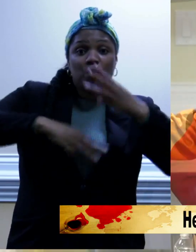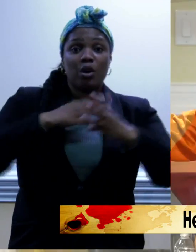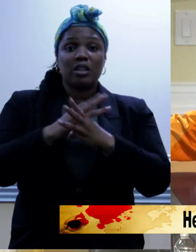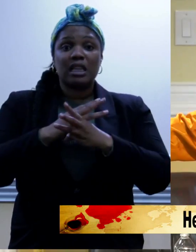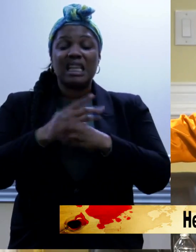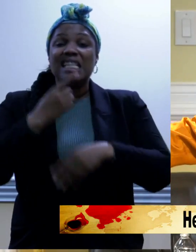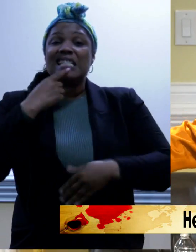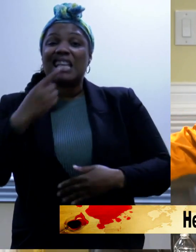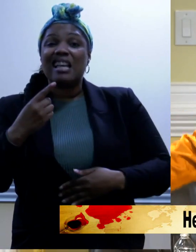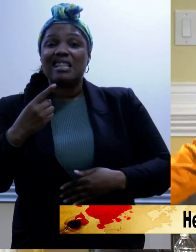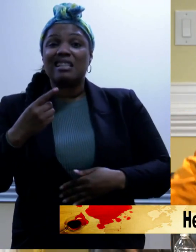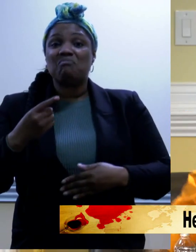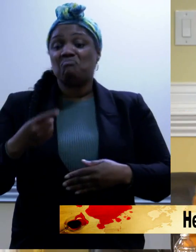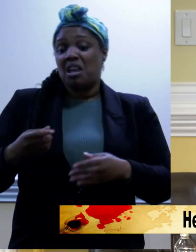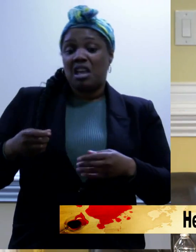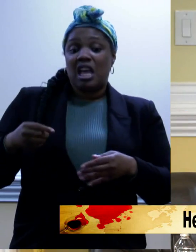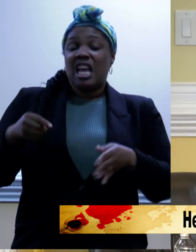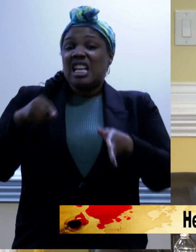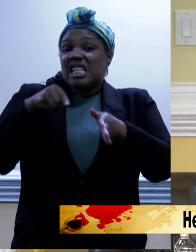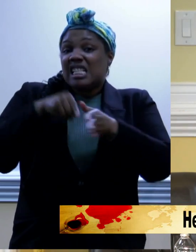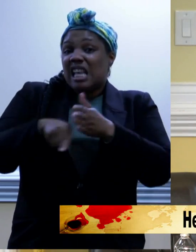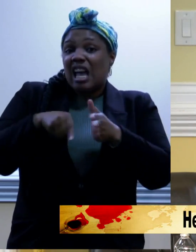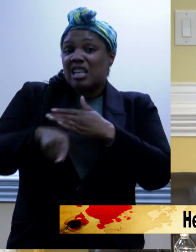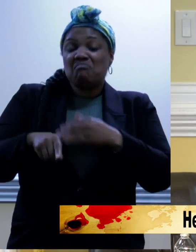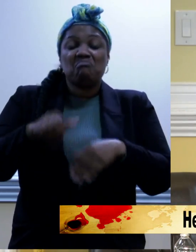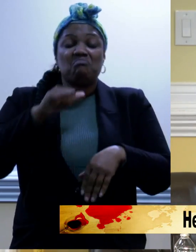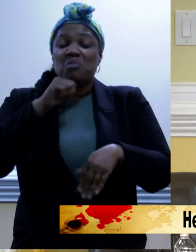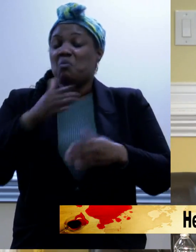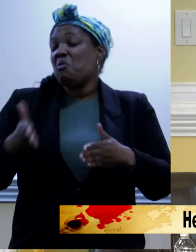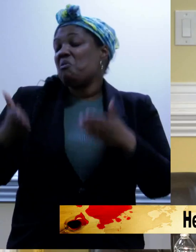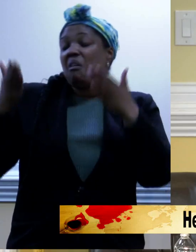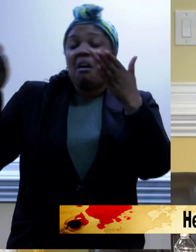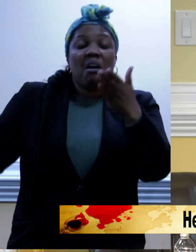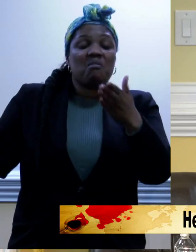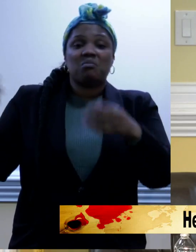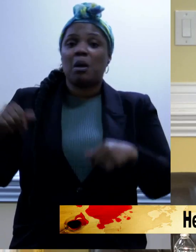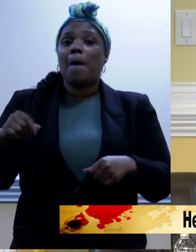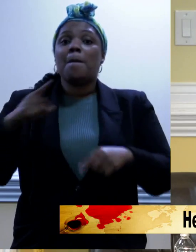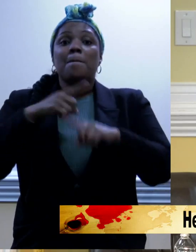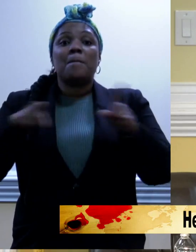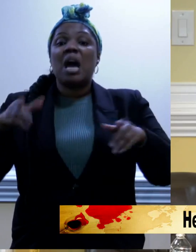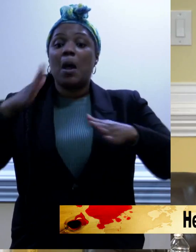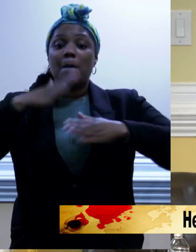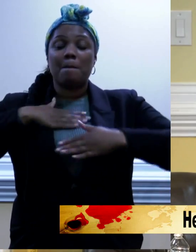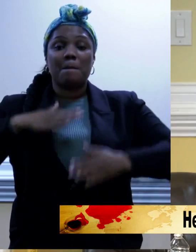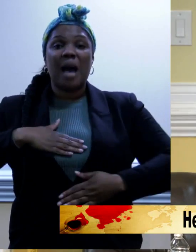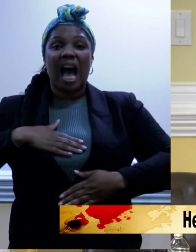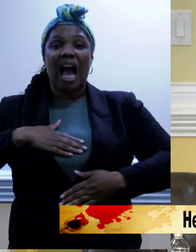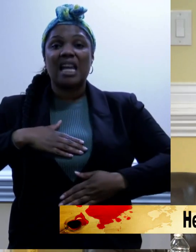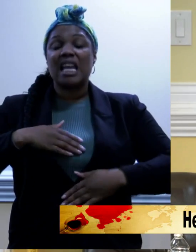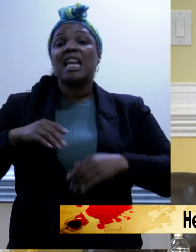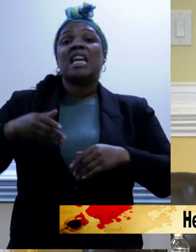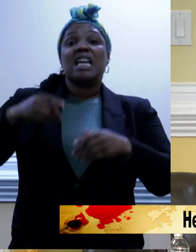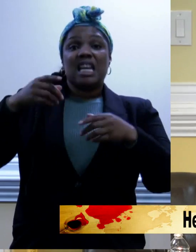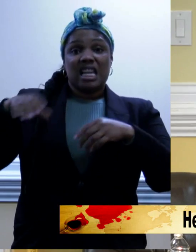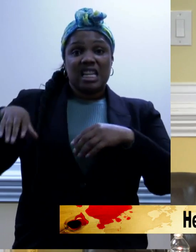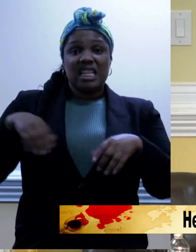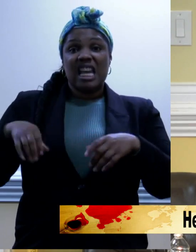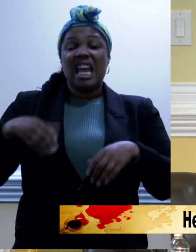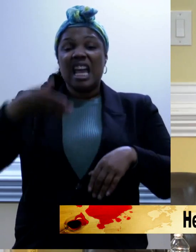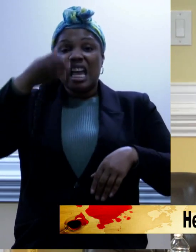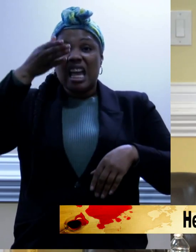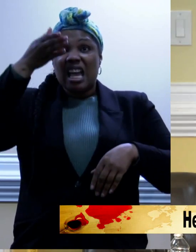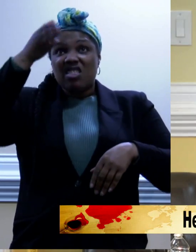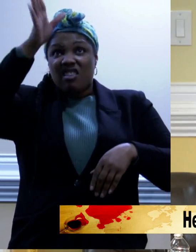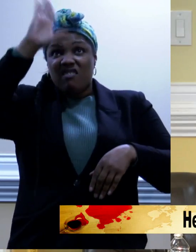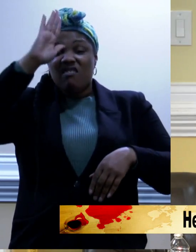He said, sacrifice and offering thou wouldest not, but a body hast thou prepared me. Sacrifices and